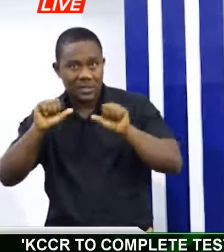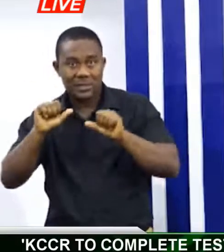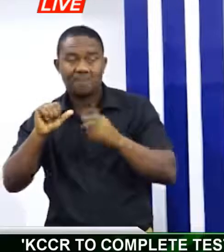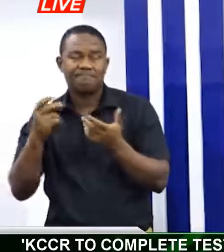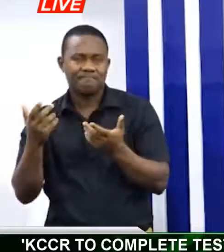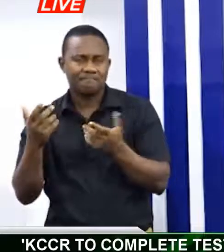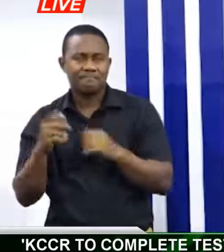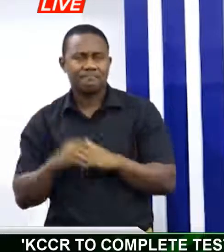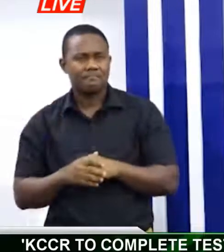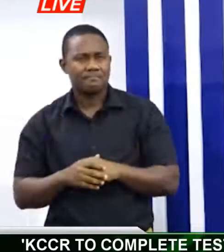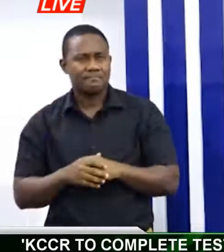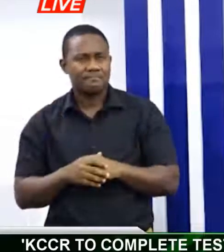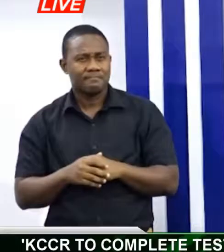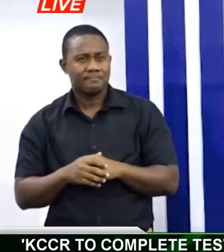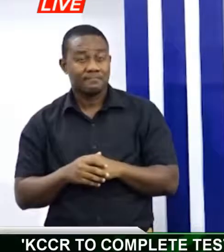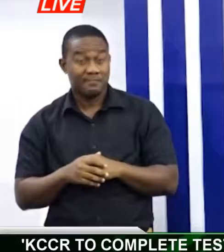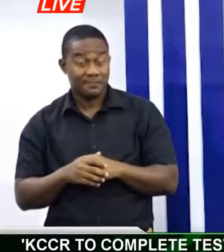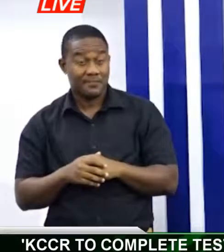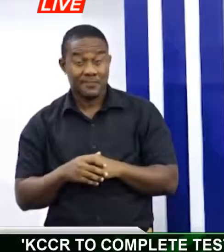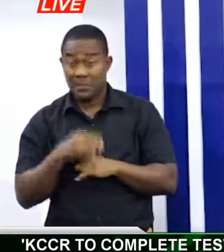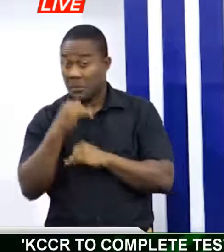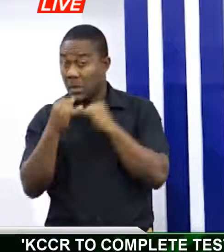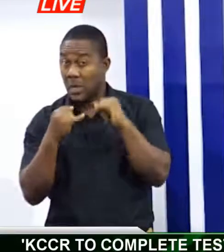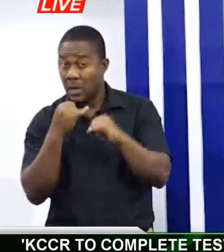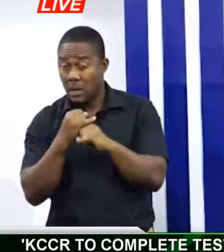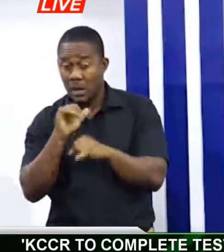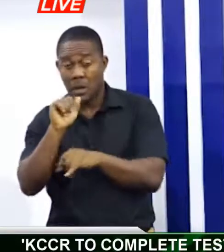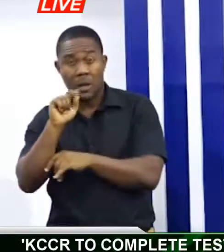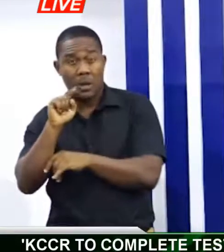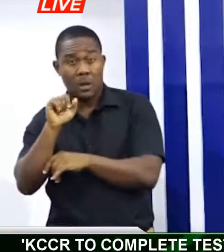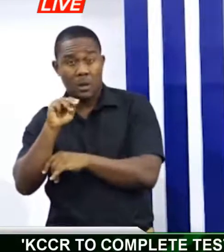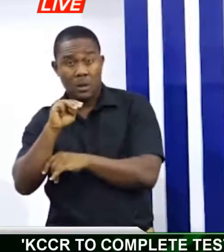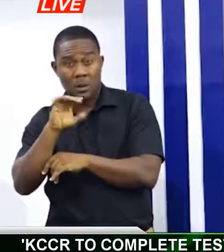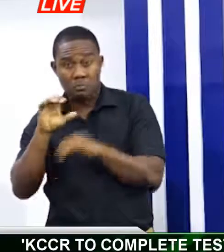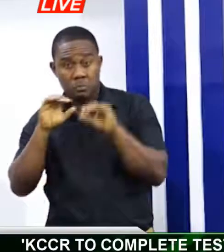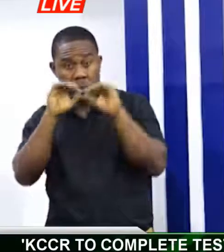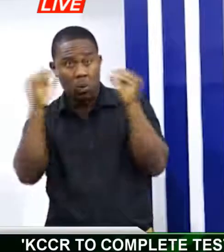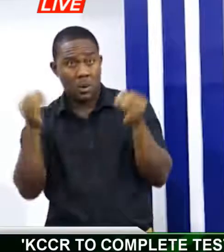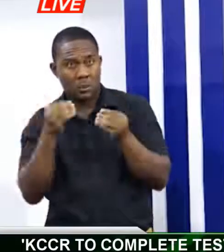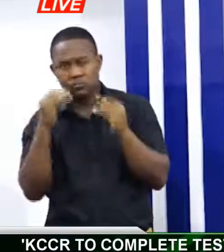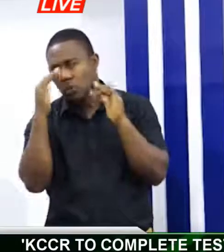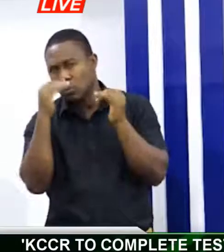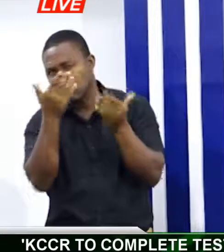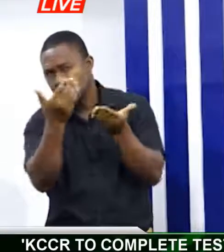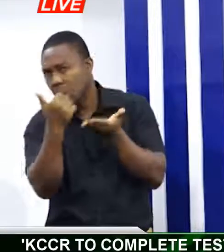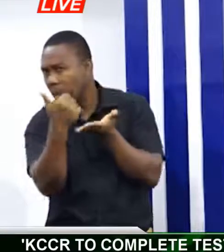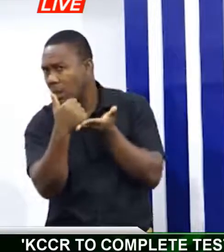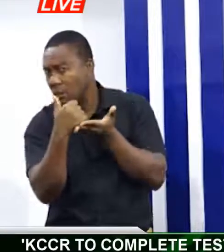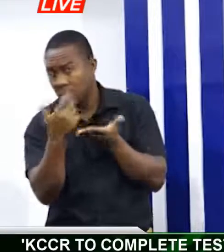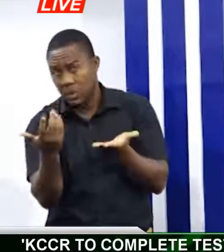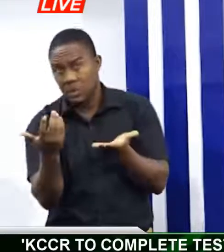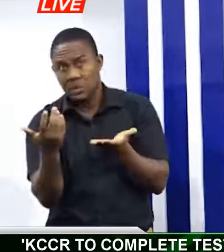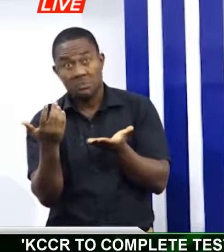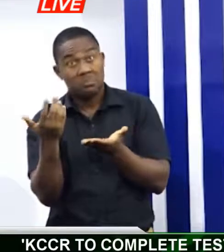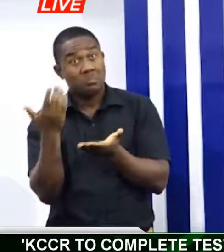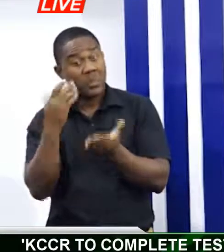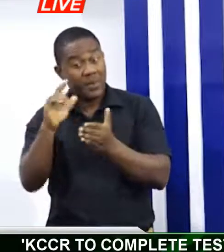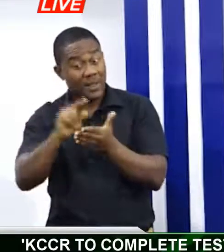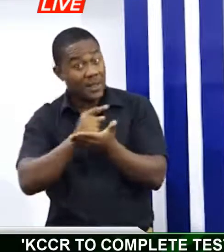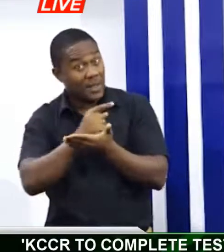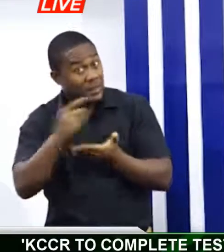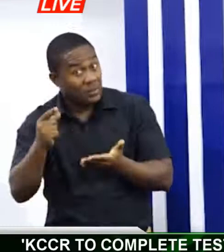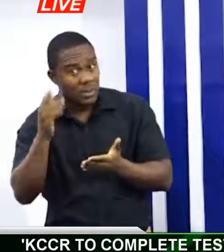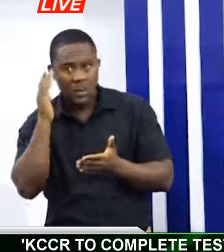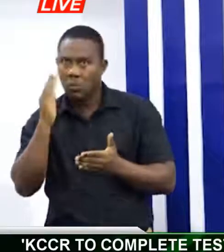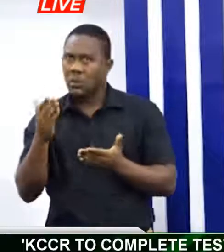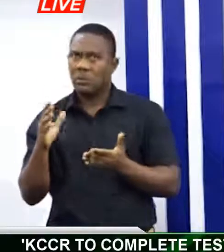the International Atomic Agency through the Ministry of Health. We hope that by next week, this will be fully established and therefore they'll be